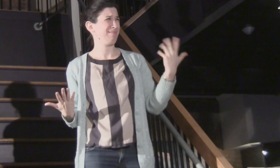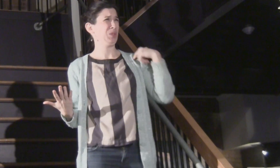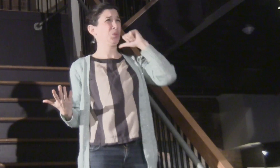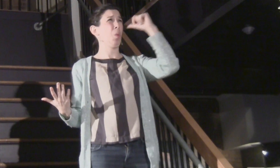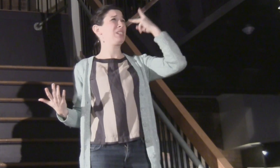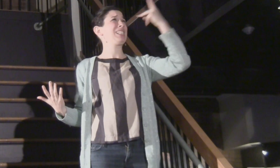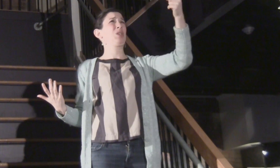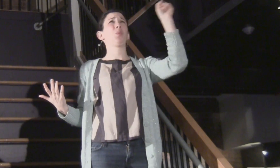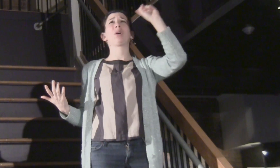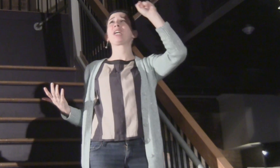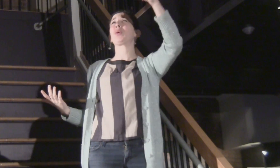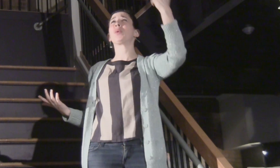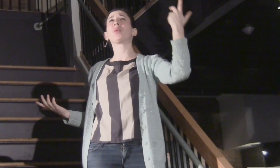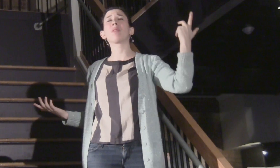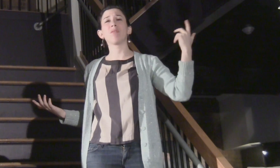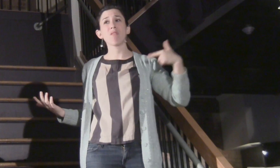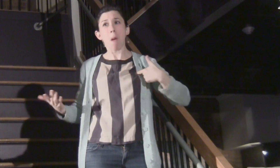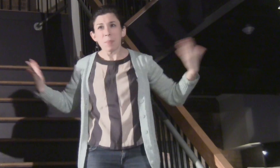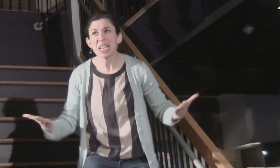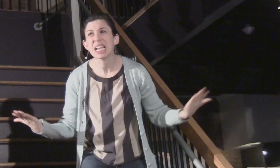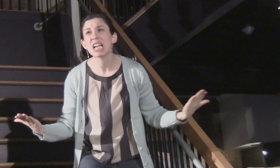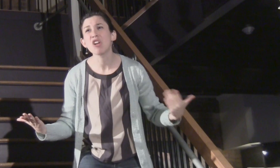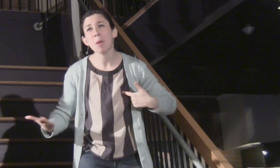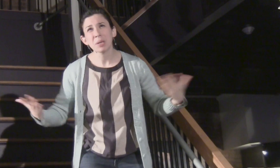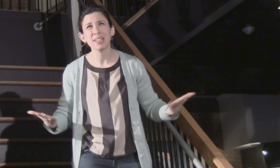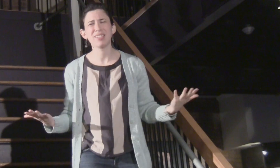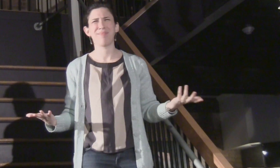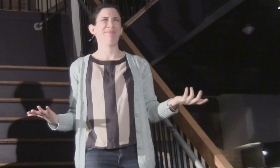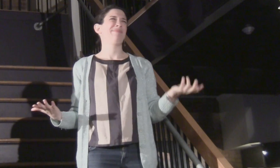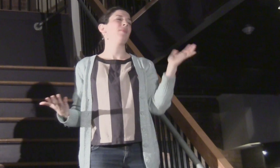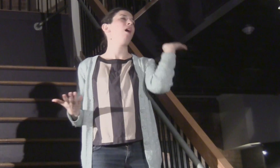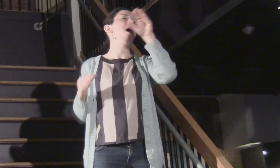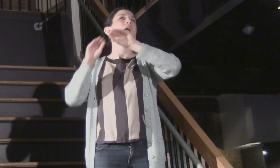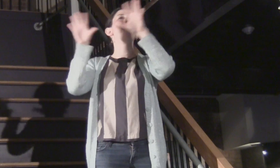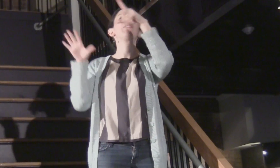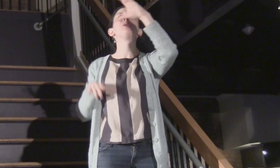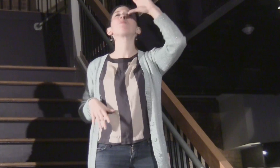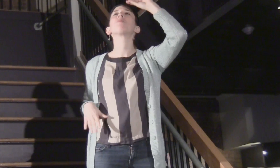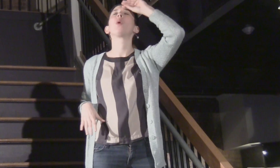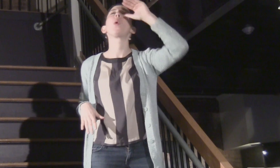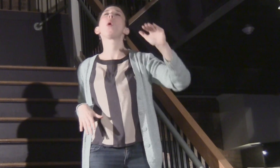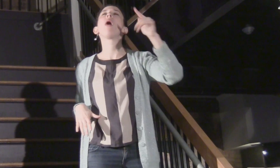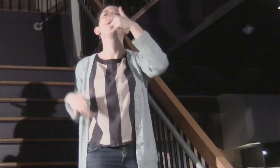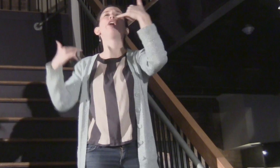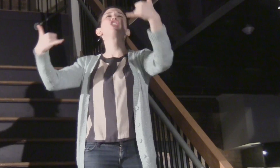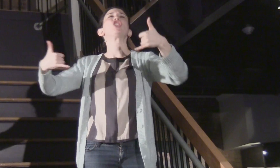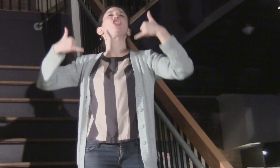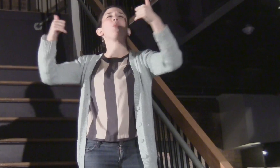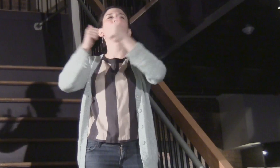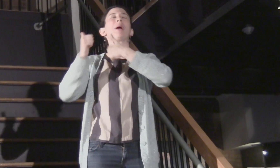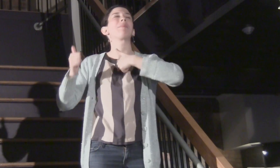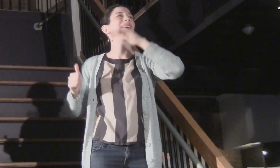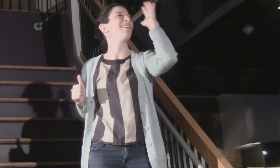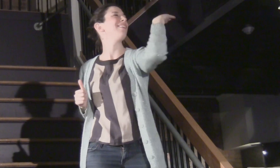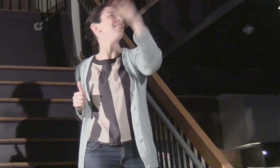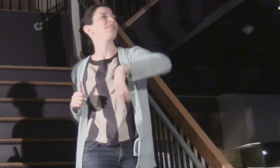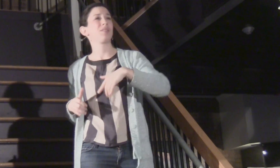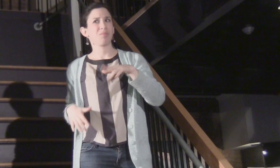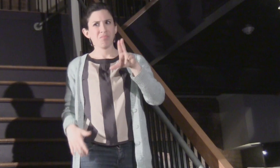am here. So I don't see you. Where are you? I'm here. Obviously, a boy from the town